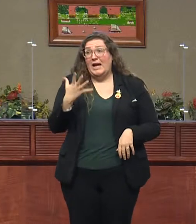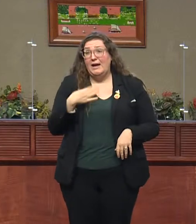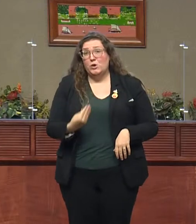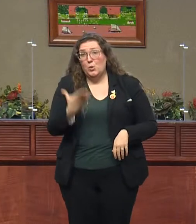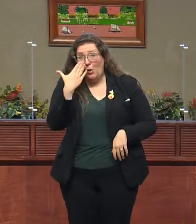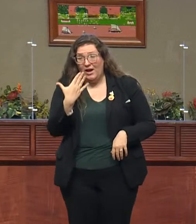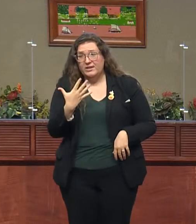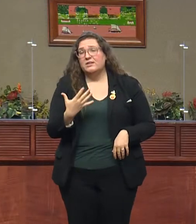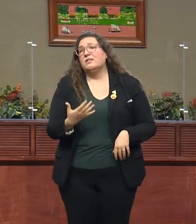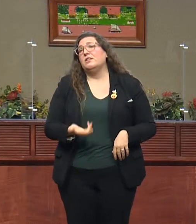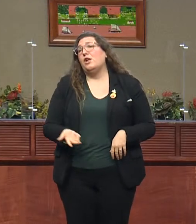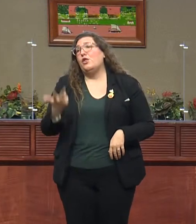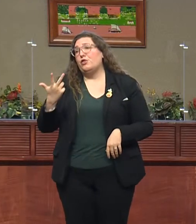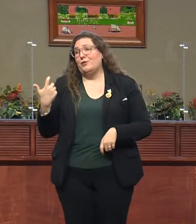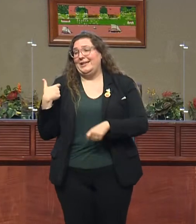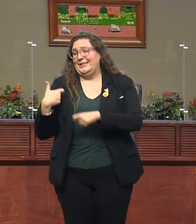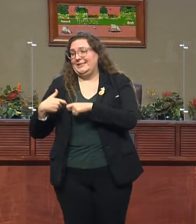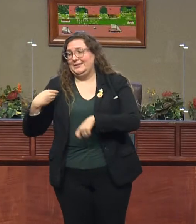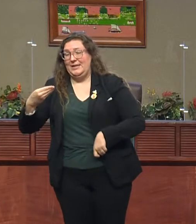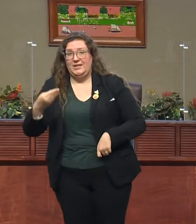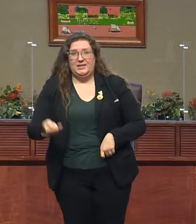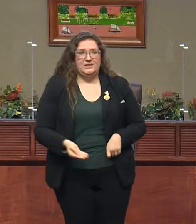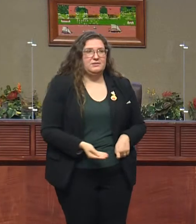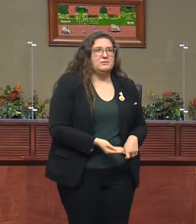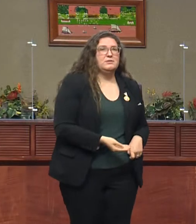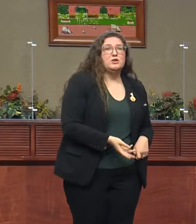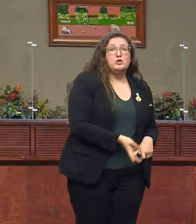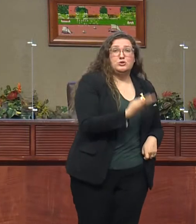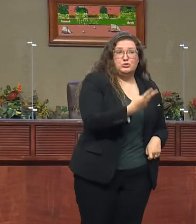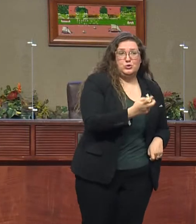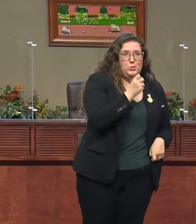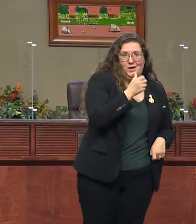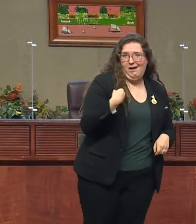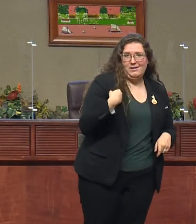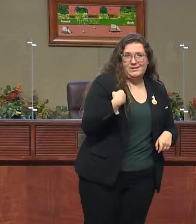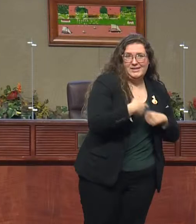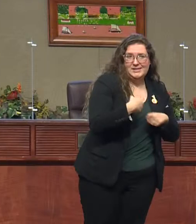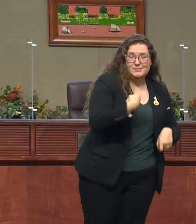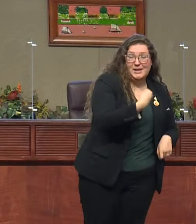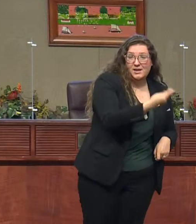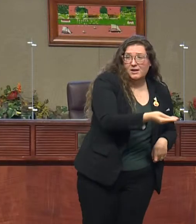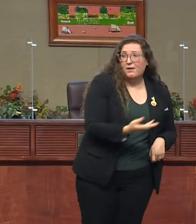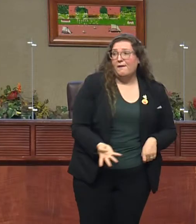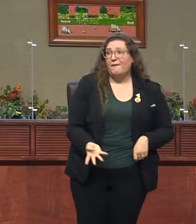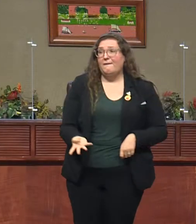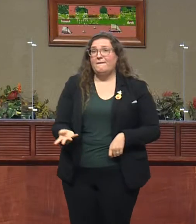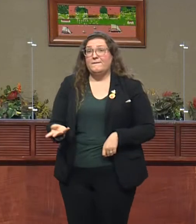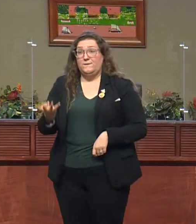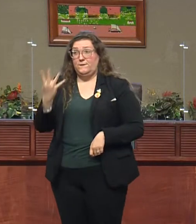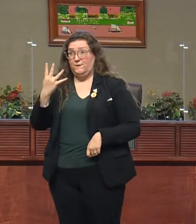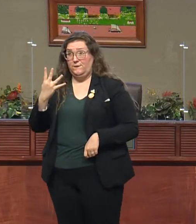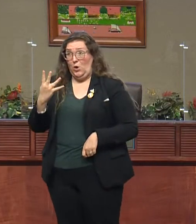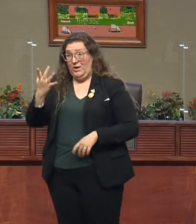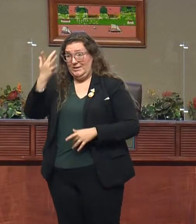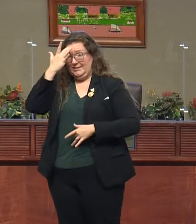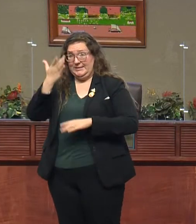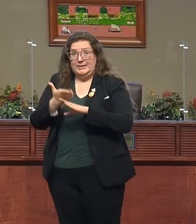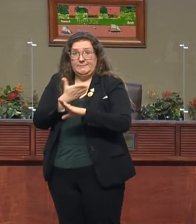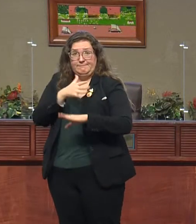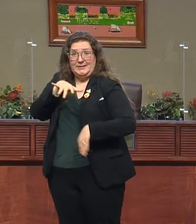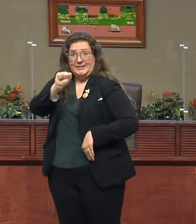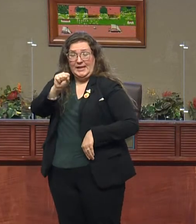were non-Hispanic, 4 had unknown conditions, and 1 didn't have any pre-existing